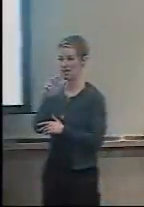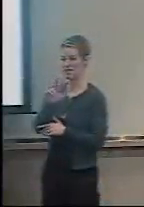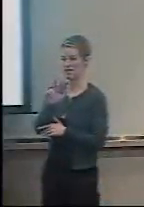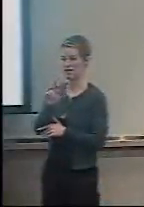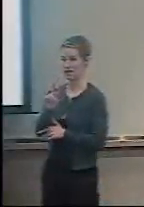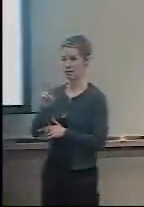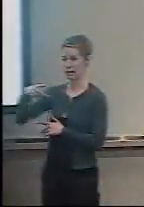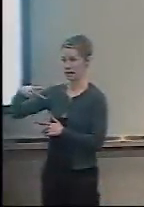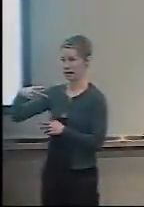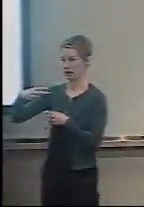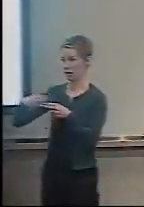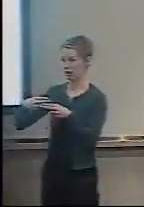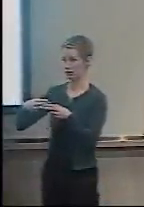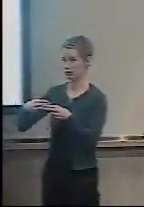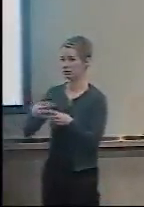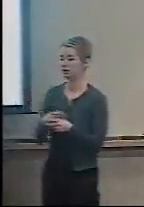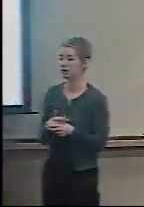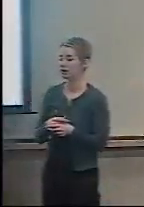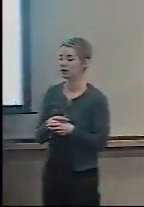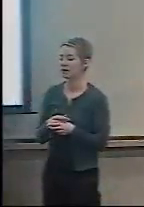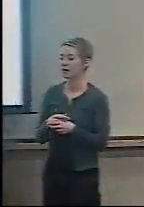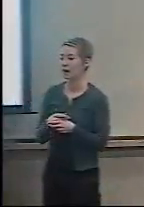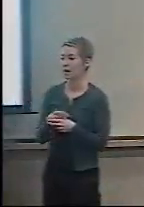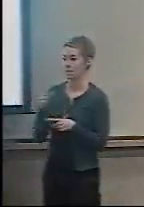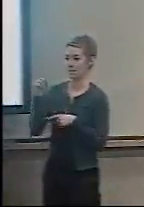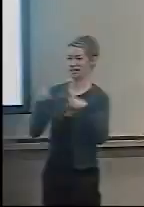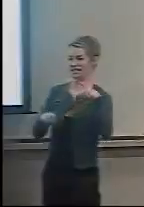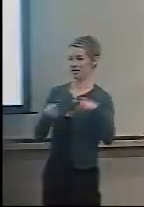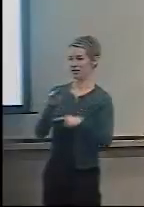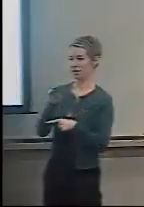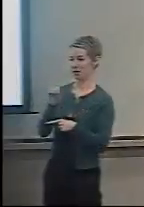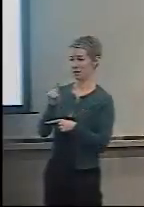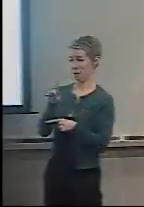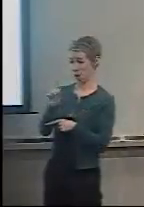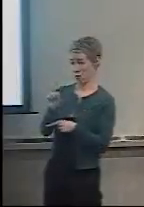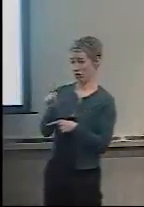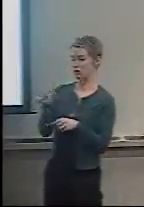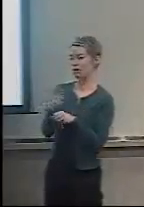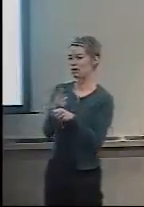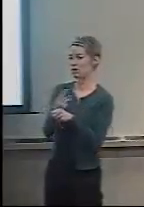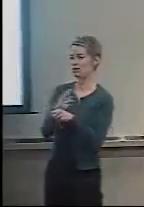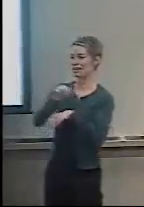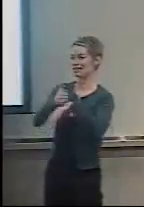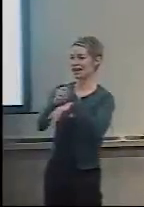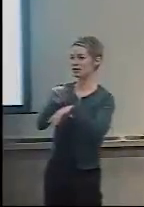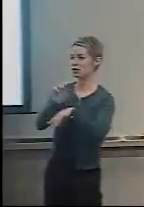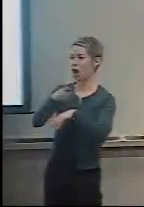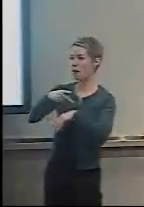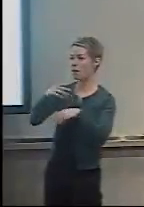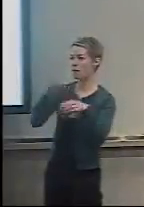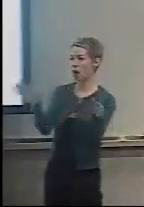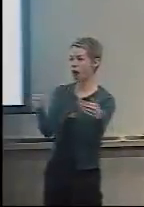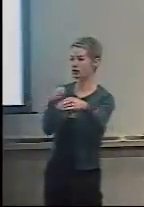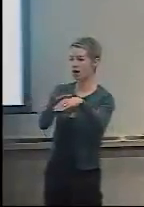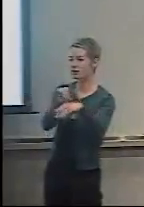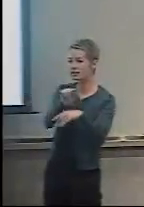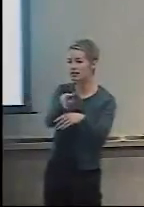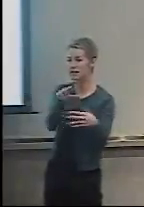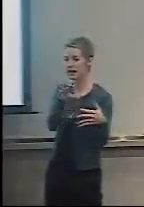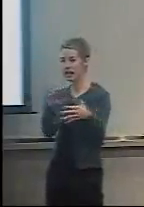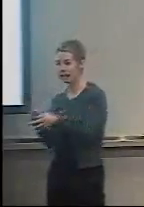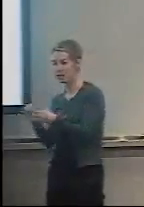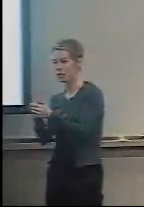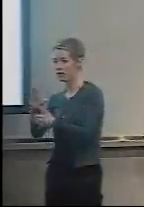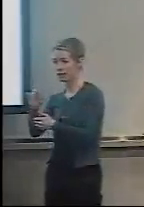it's called. And there's different modes. You can use it with a set-top box on top of your television connected to the cable